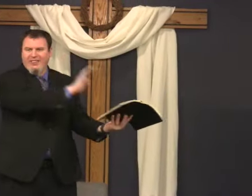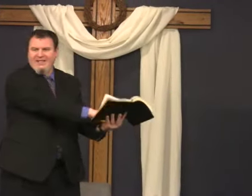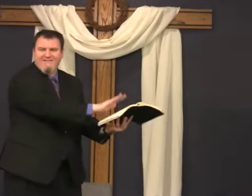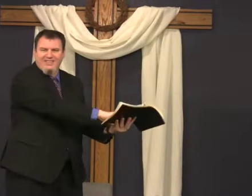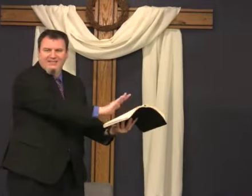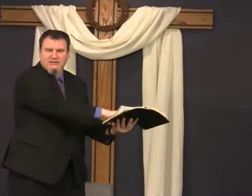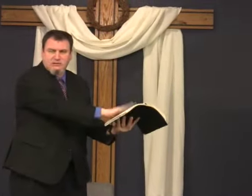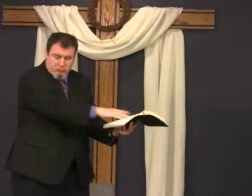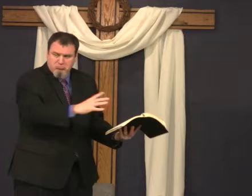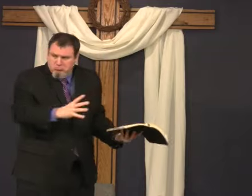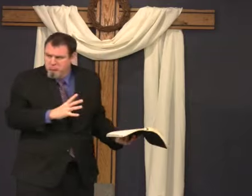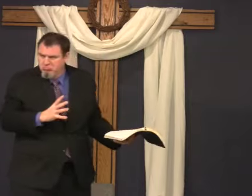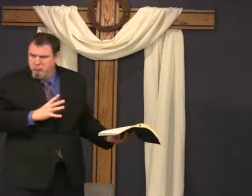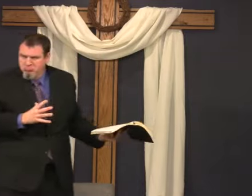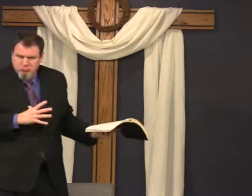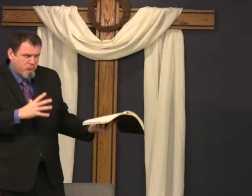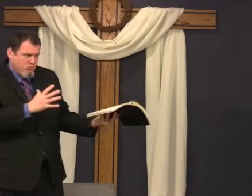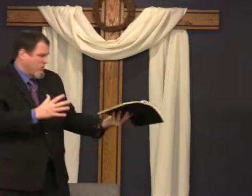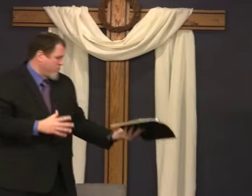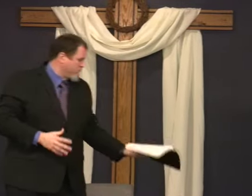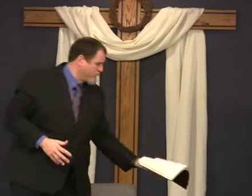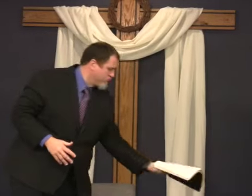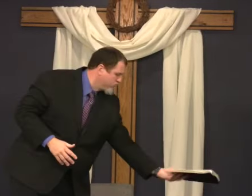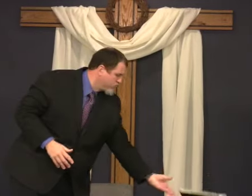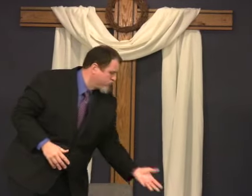You can say, "I don't believe this."